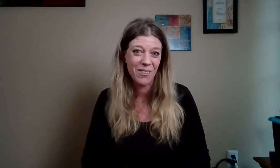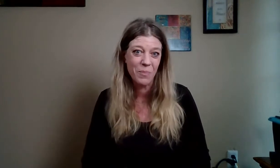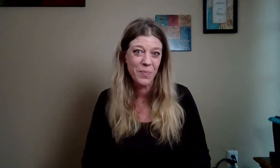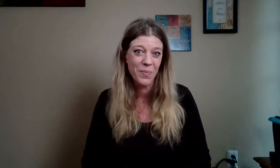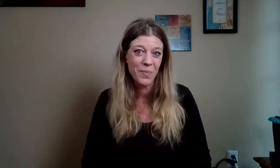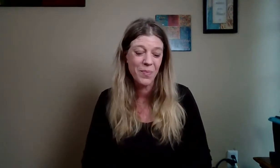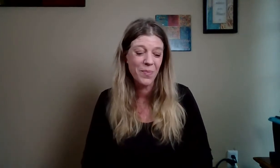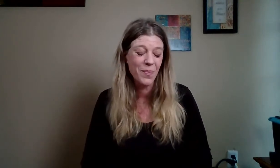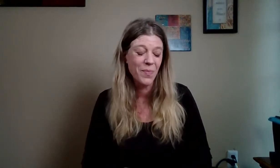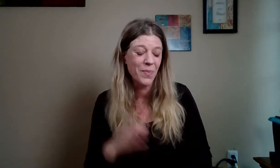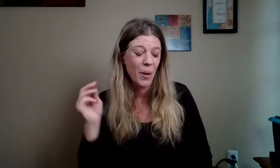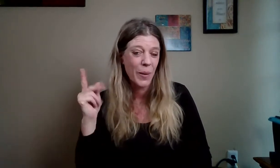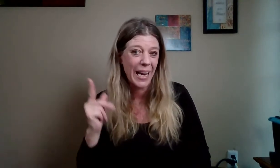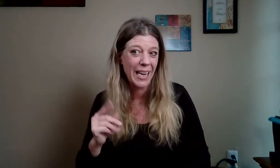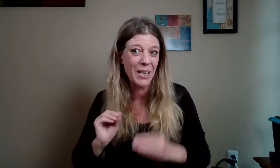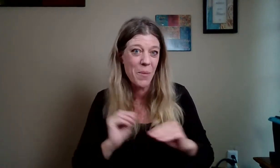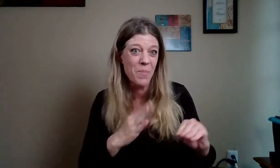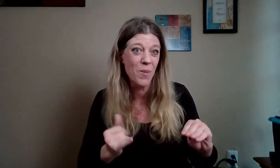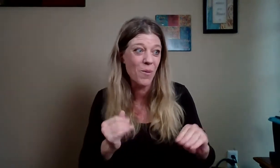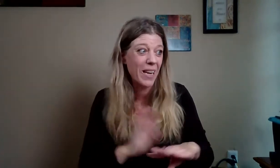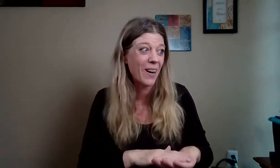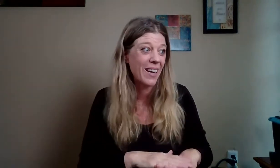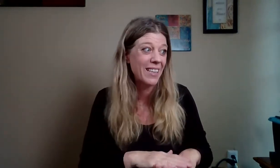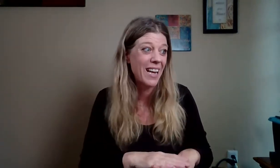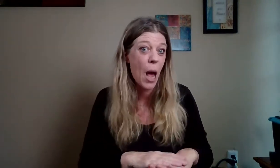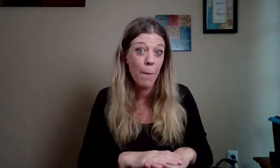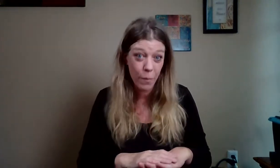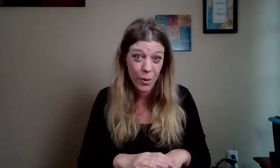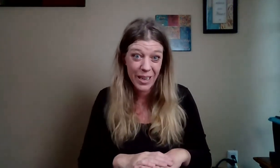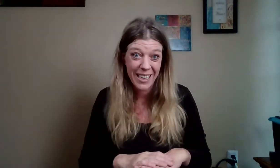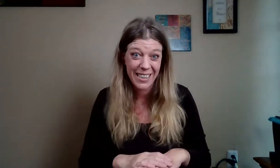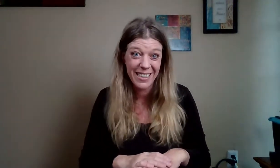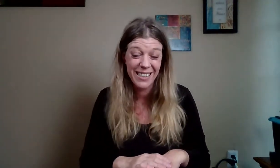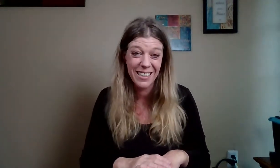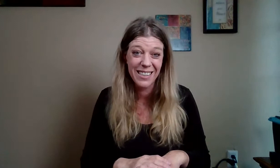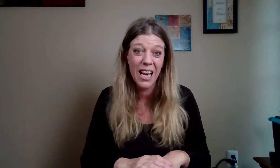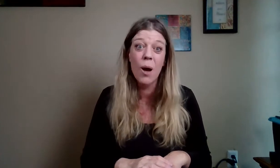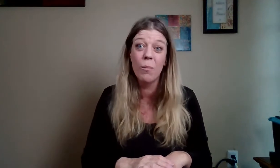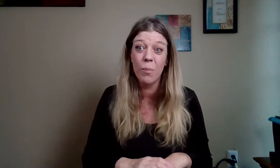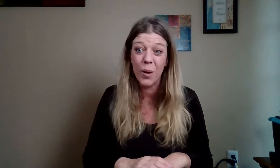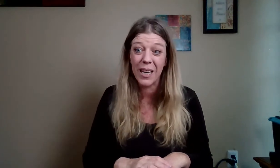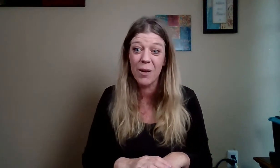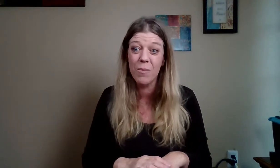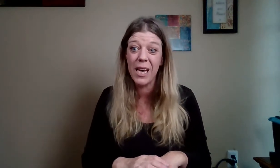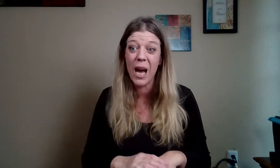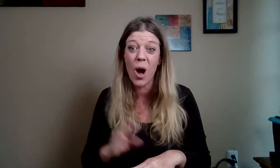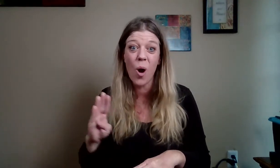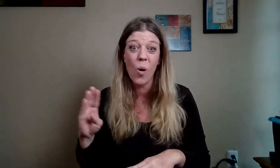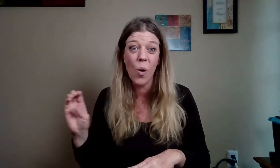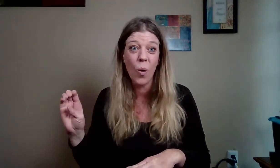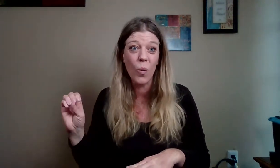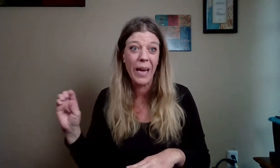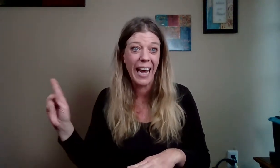so. Okay, moving on. Book. Book,